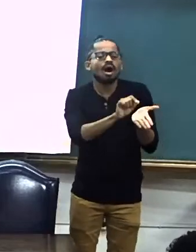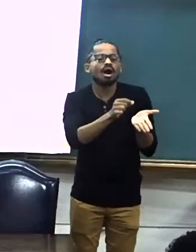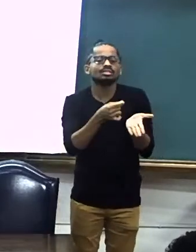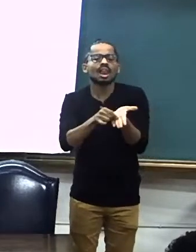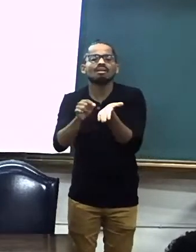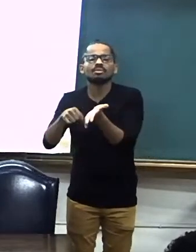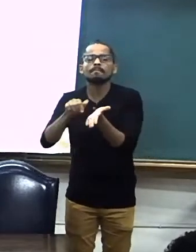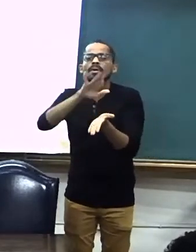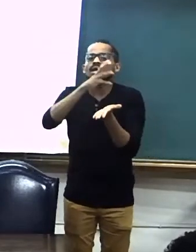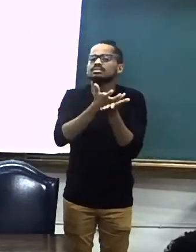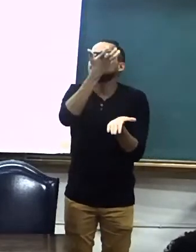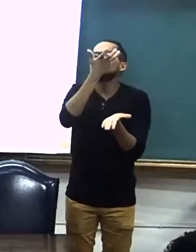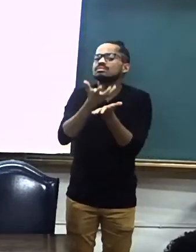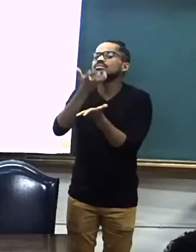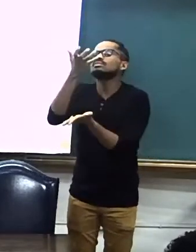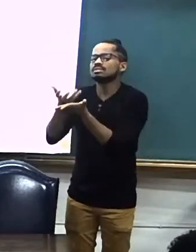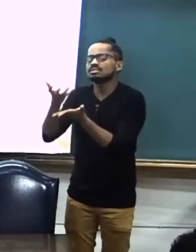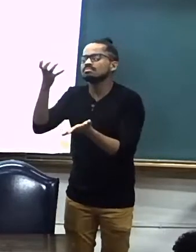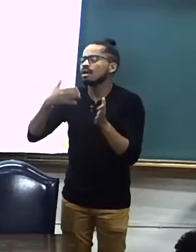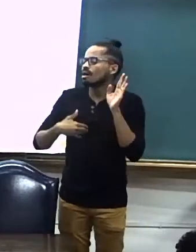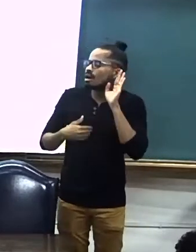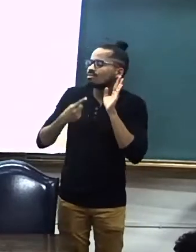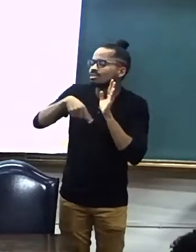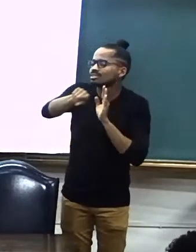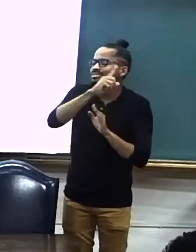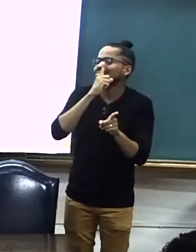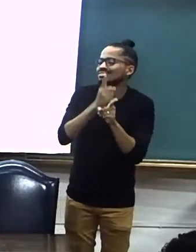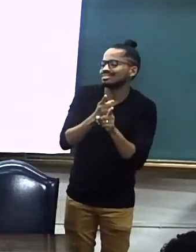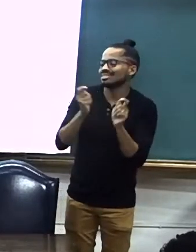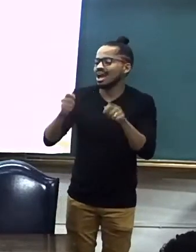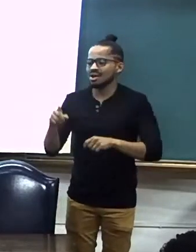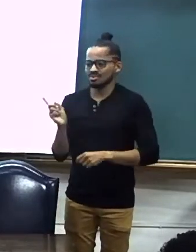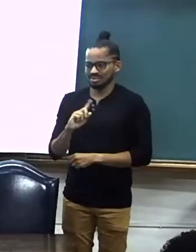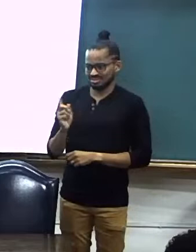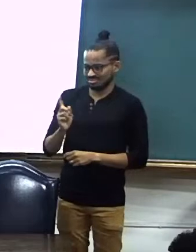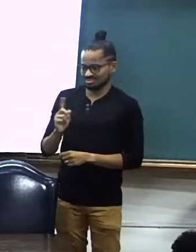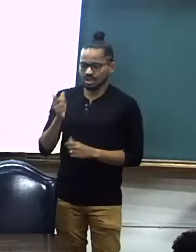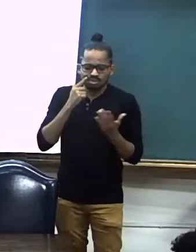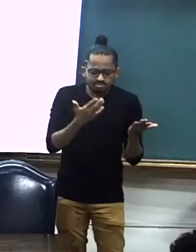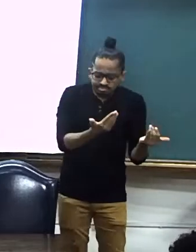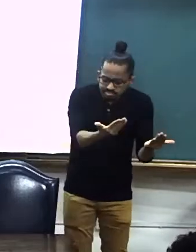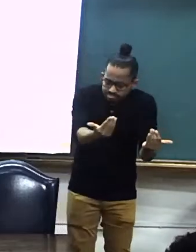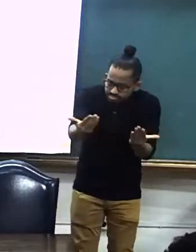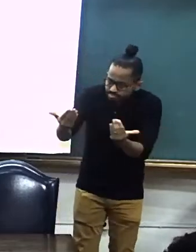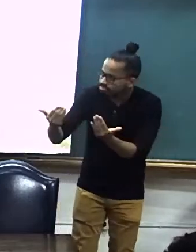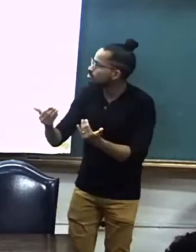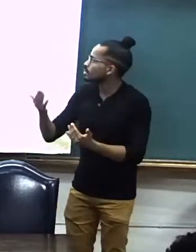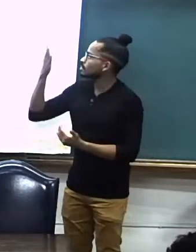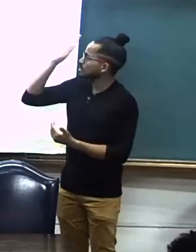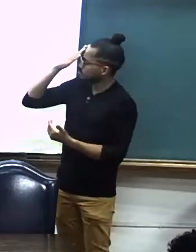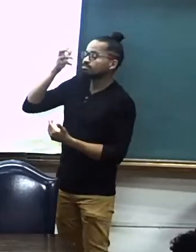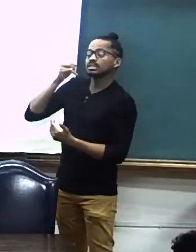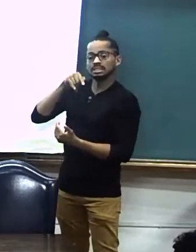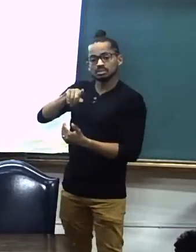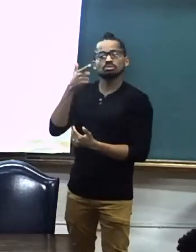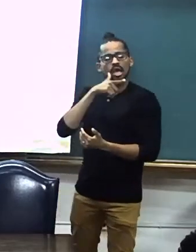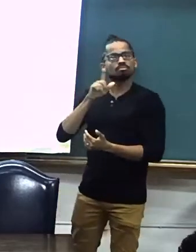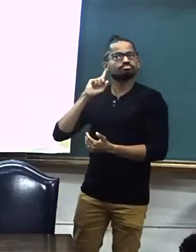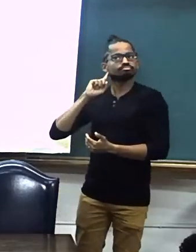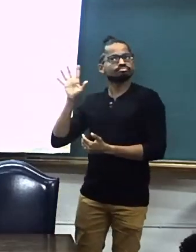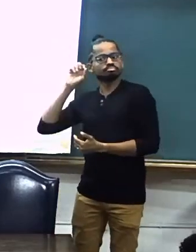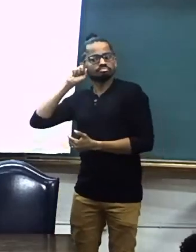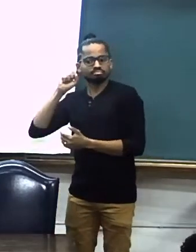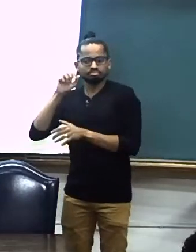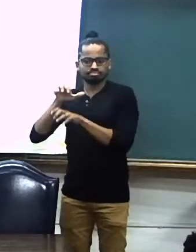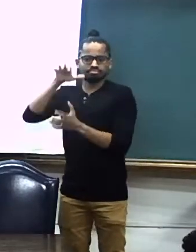most lines is this nuclear stress, and the next one are the phrasal and foot stress. And then